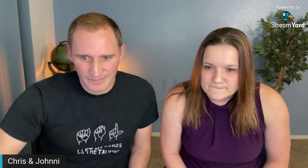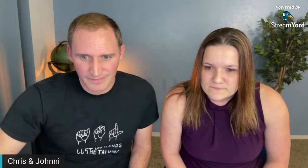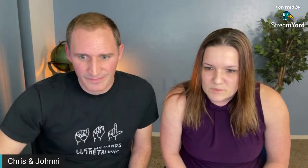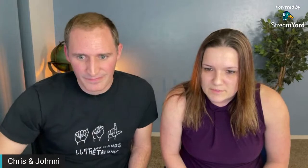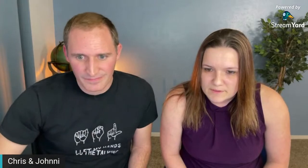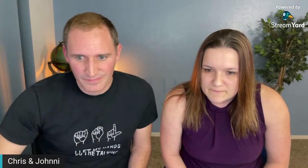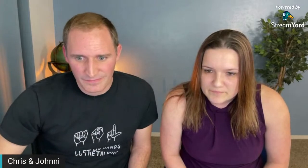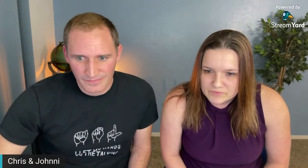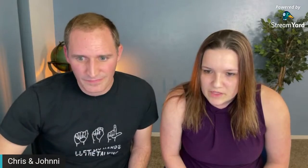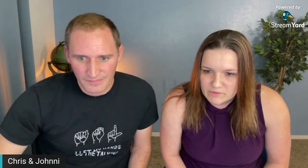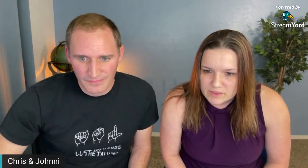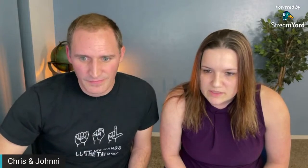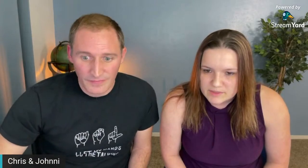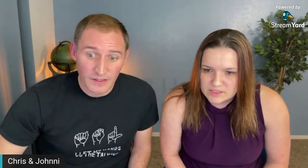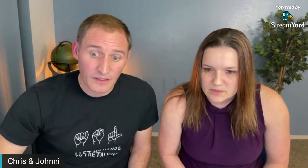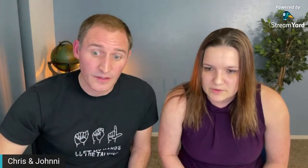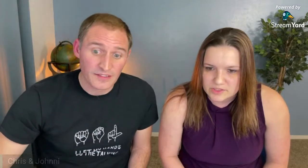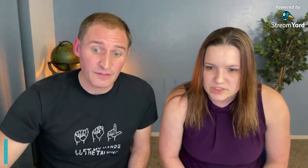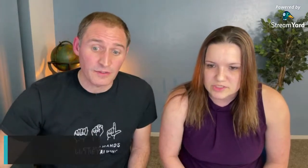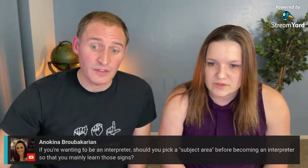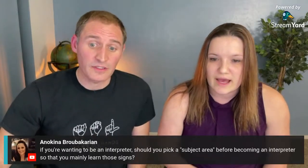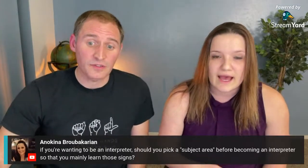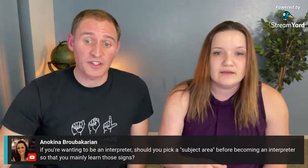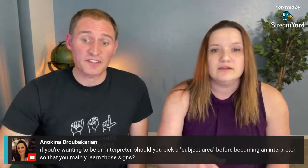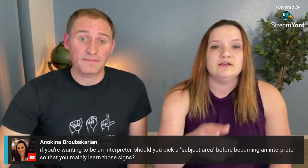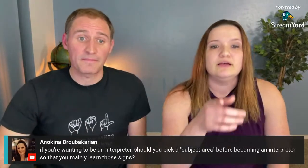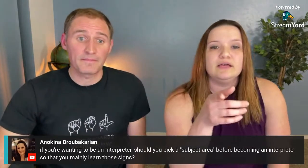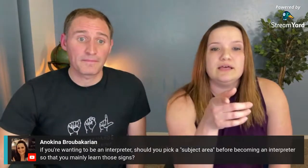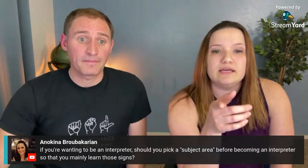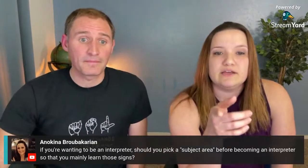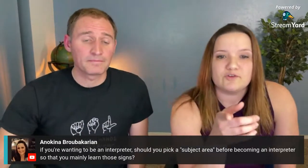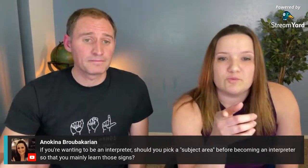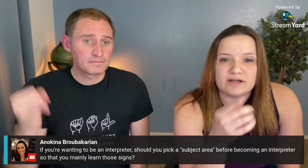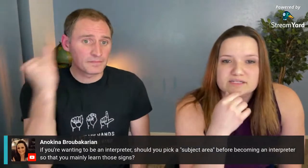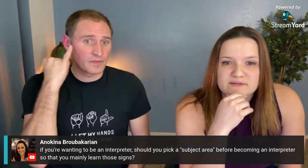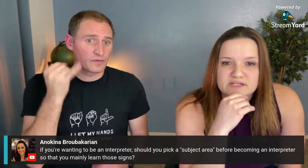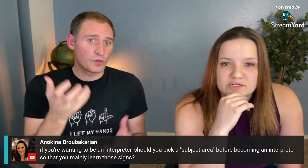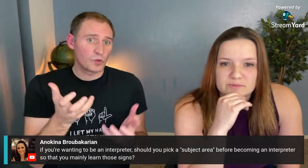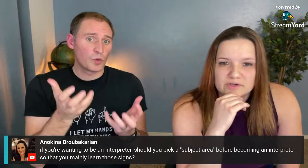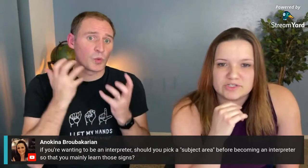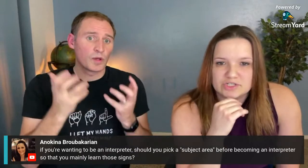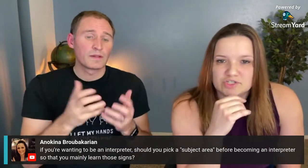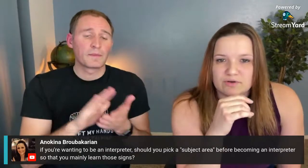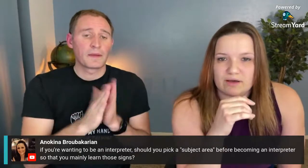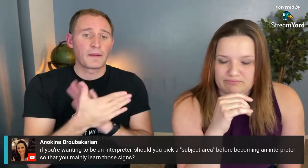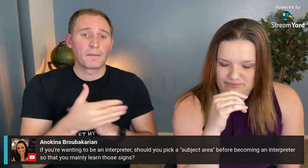Wait a minute. If you're wanting to be an interpreter, that's a really good question. If you're wanting to be an interpreter, should you